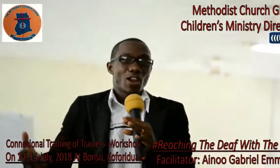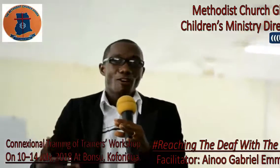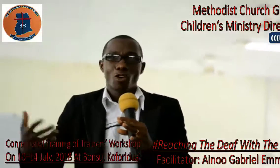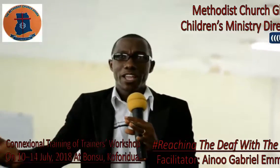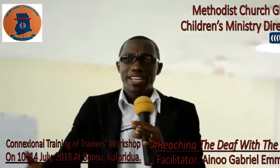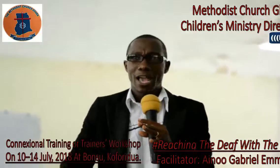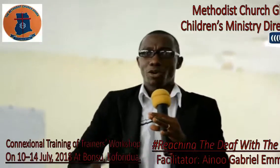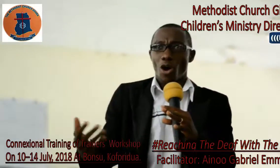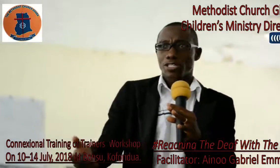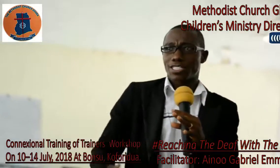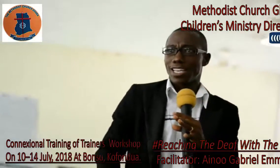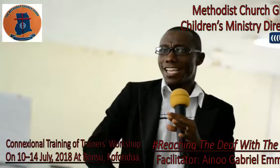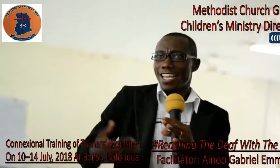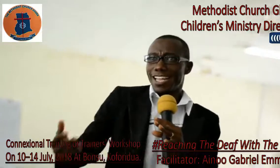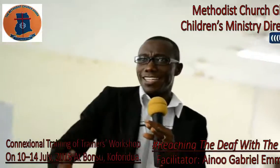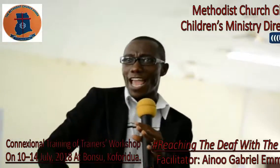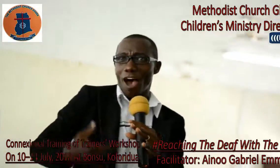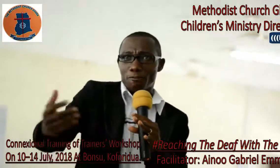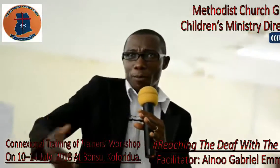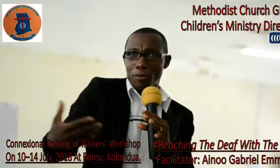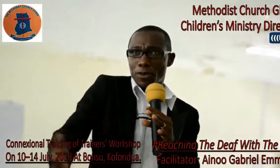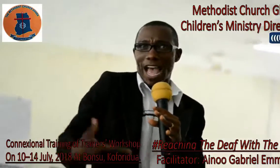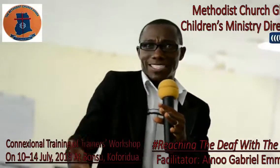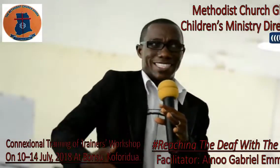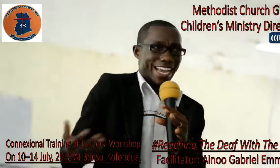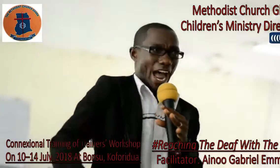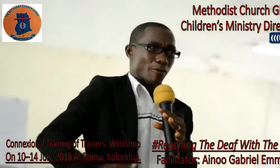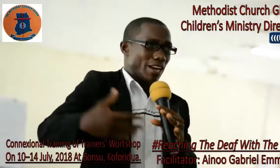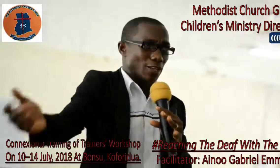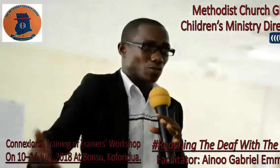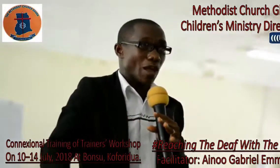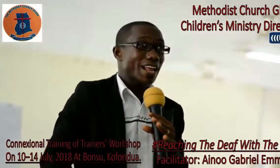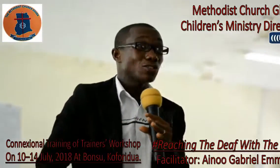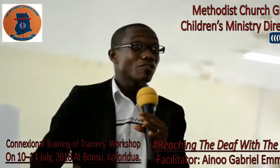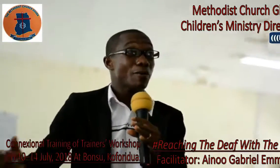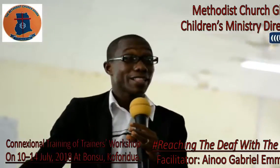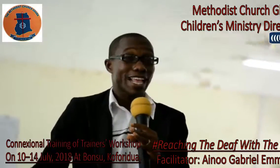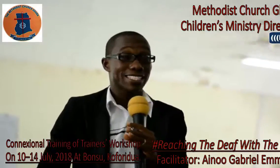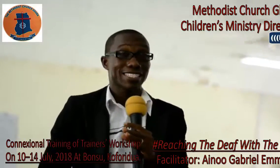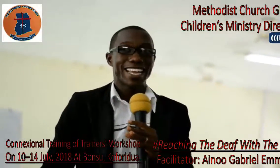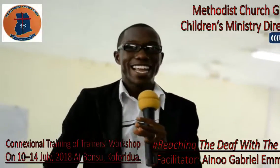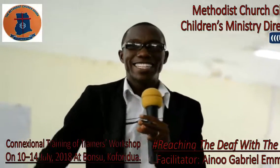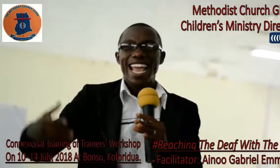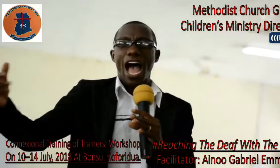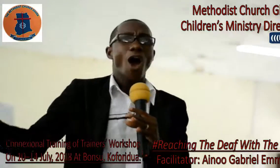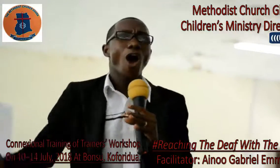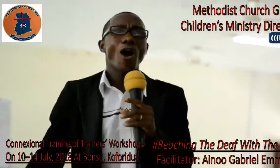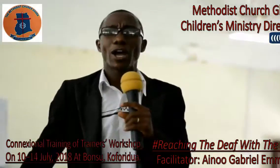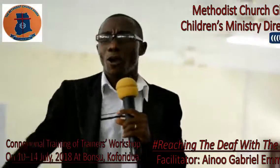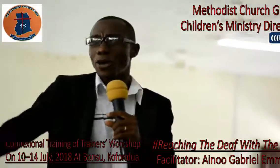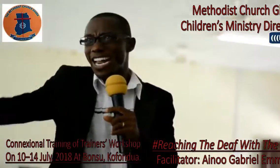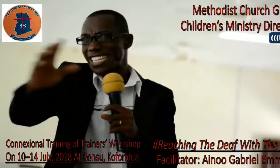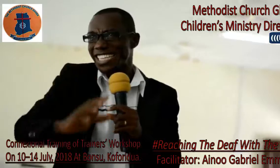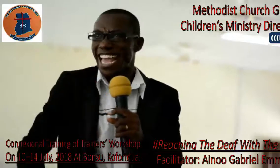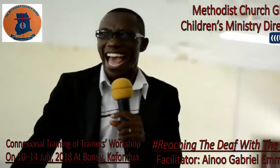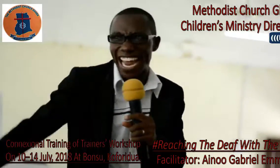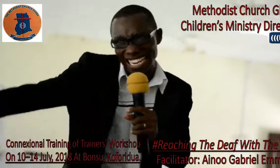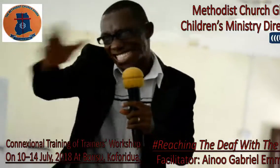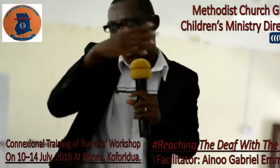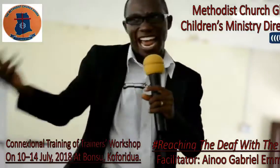love going there because they have people that they can relate to. And Jehovah Witness, they are all the congregation, they are learning sign